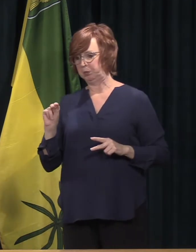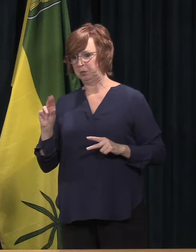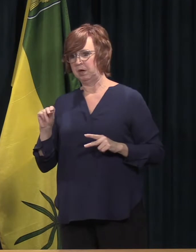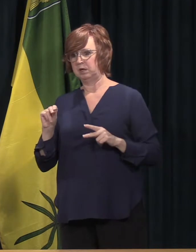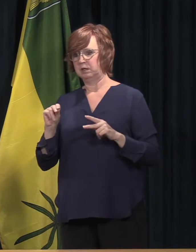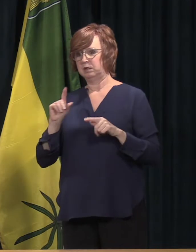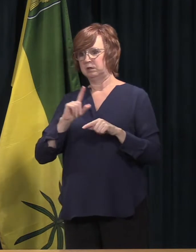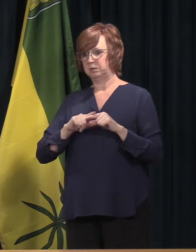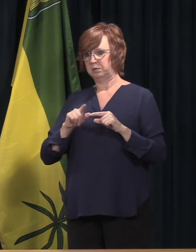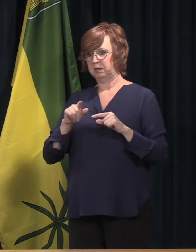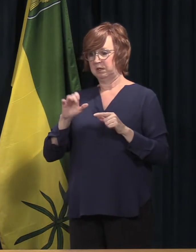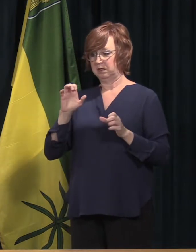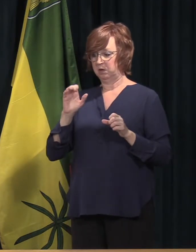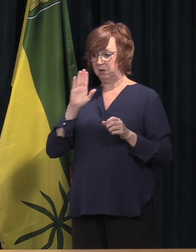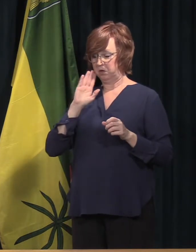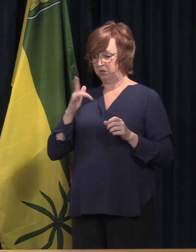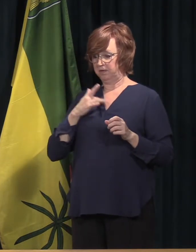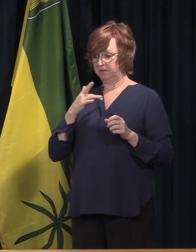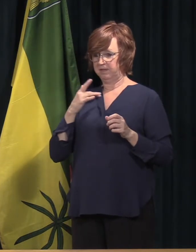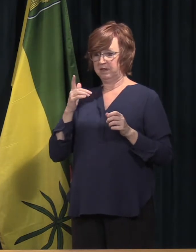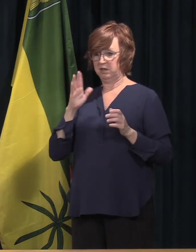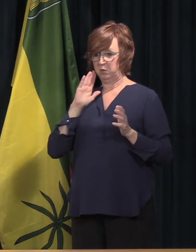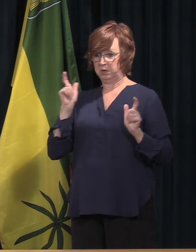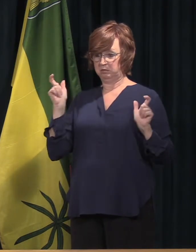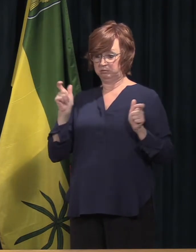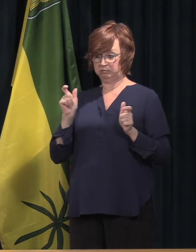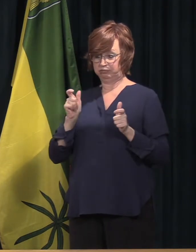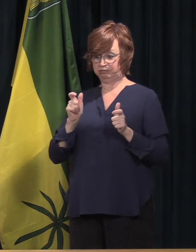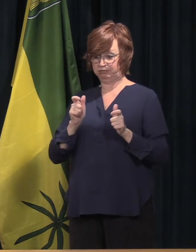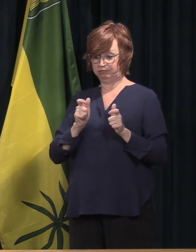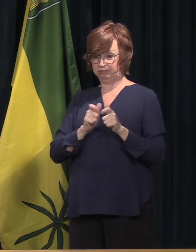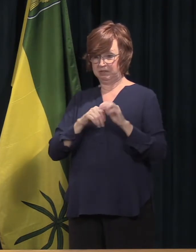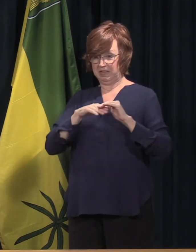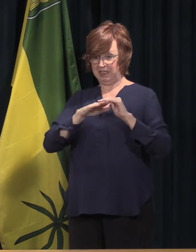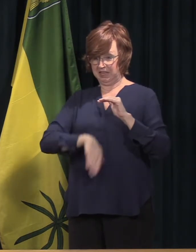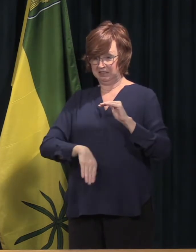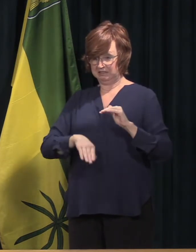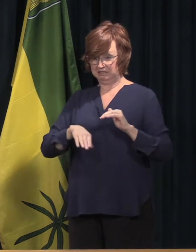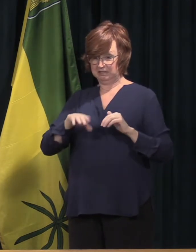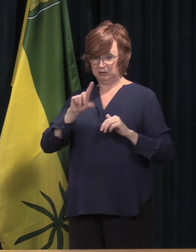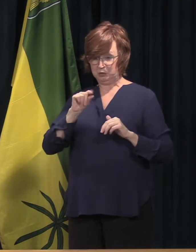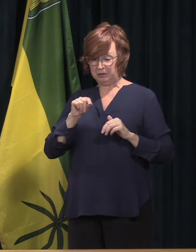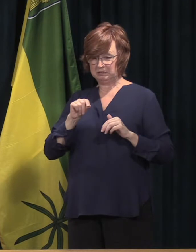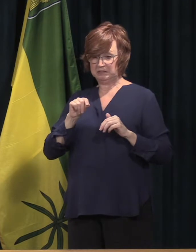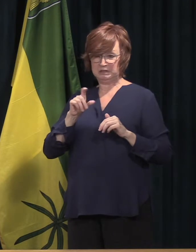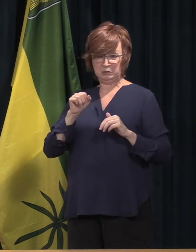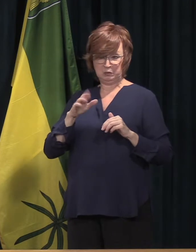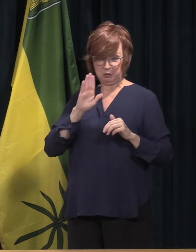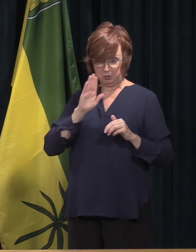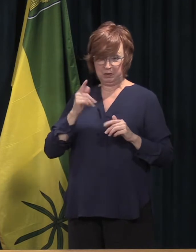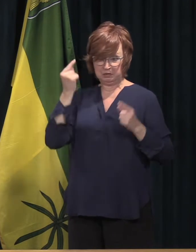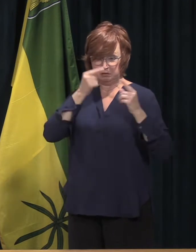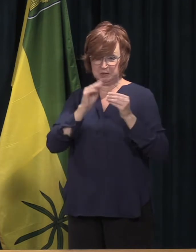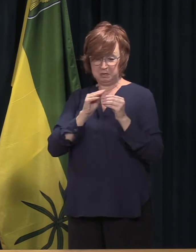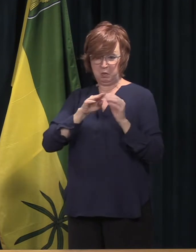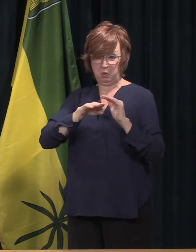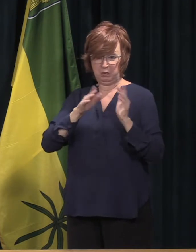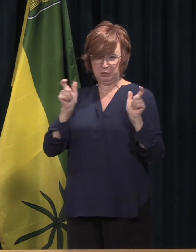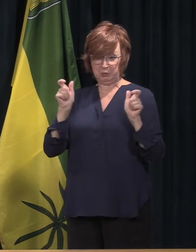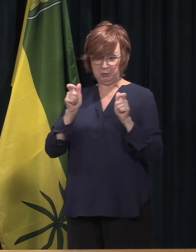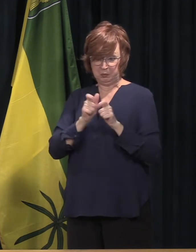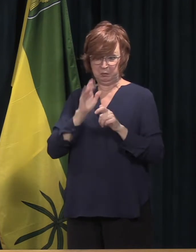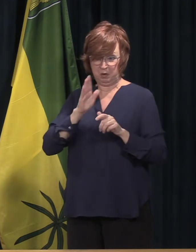consider minimizing it to 20 or far less than 50? We've actually had those discussions early this morning,